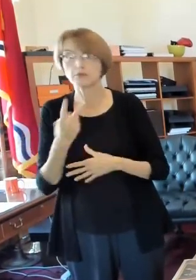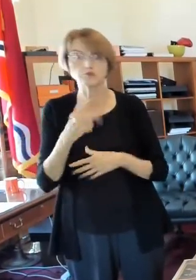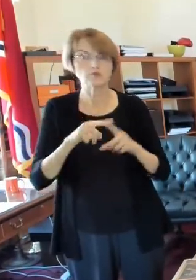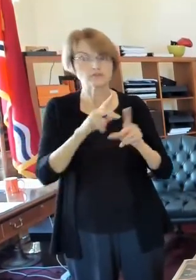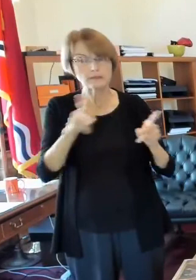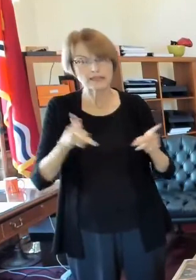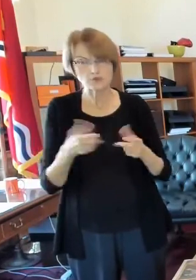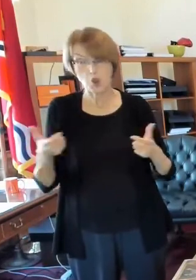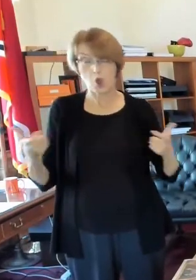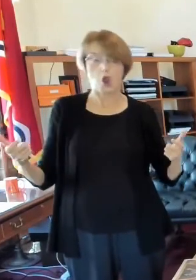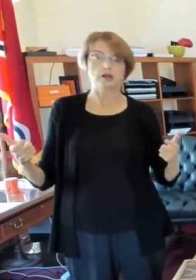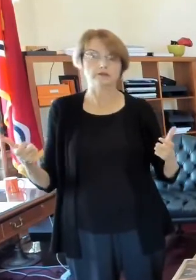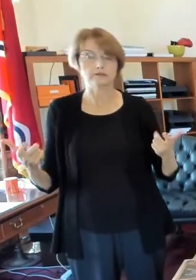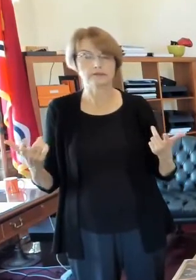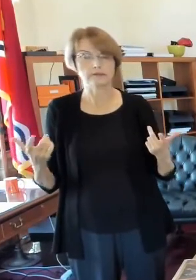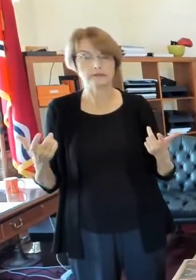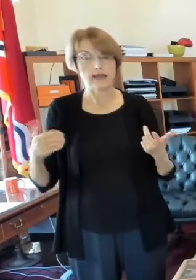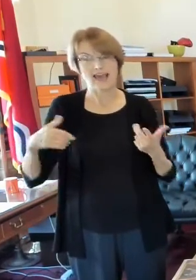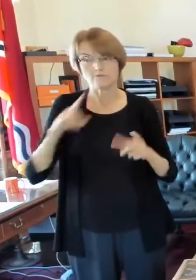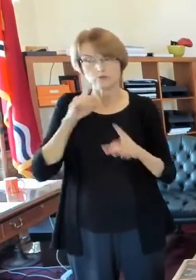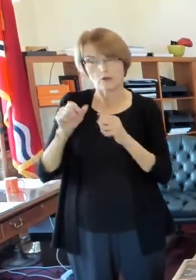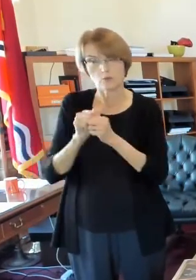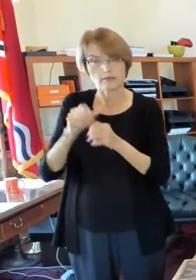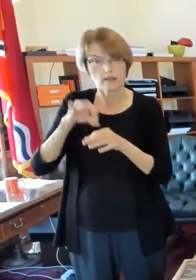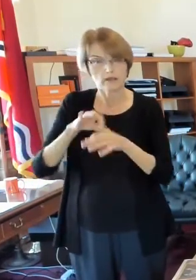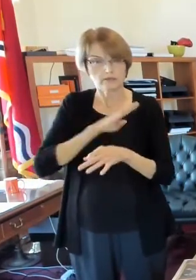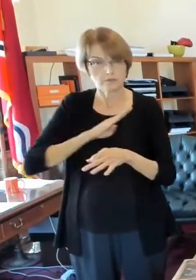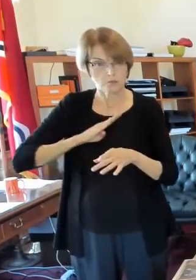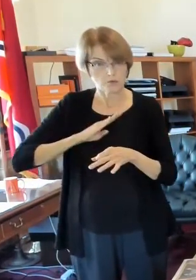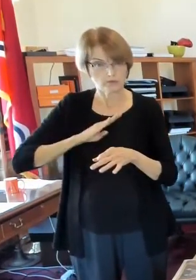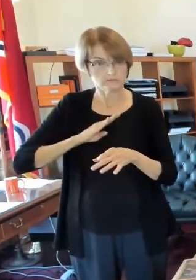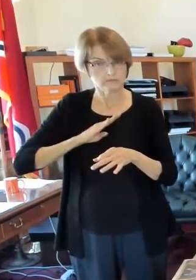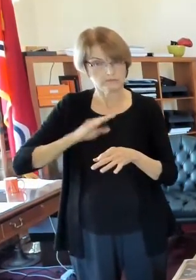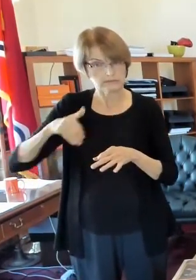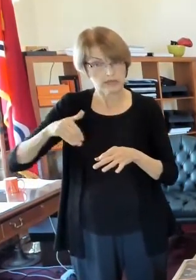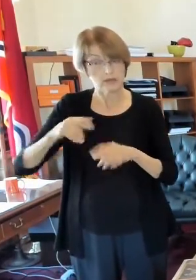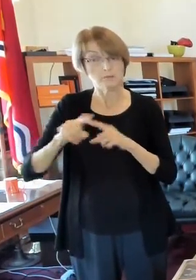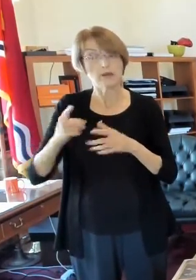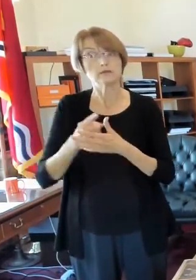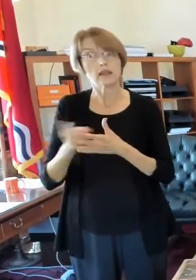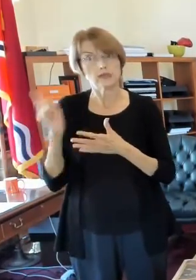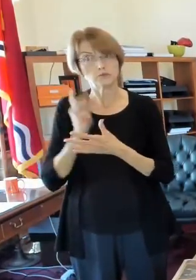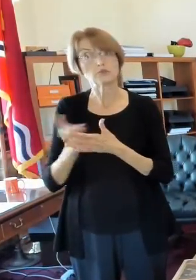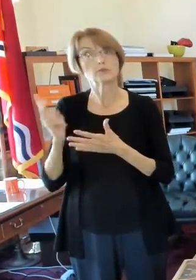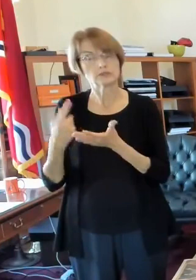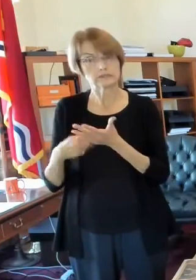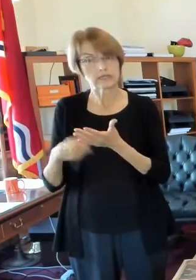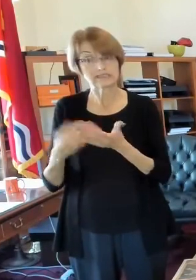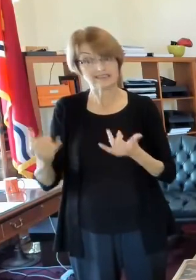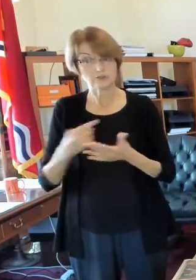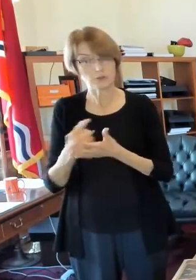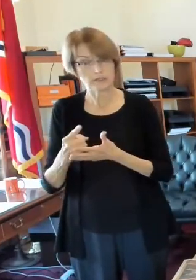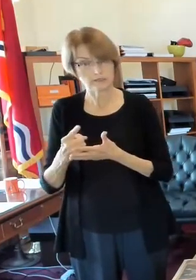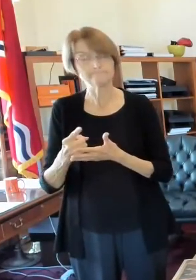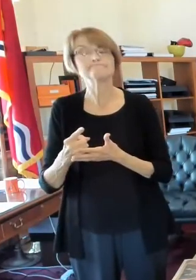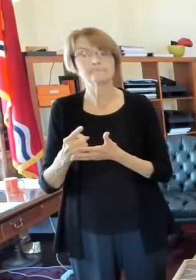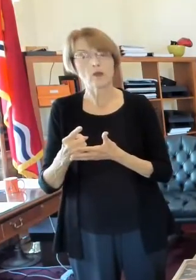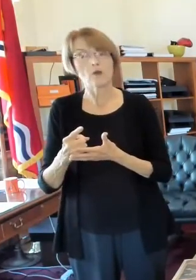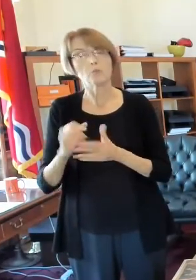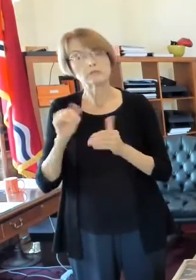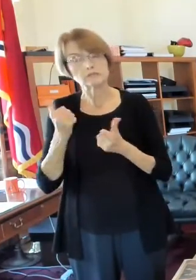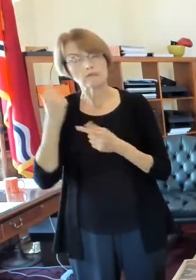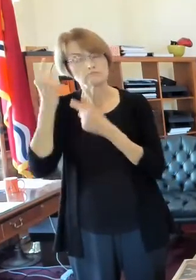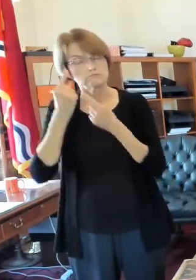places. I haven't spoken with the election board about it this week, but we talked about it last week and the week before, and it's something that we're considering,